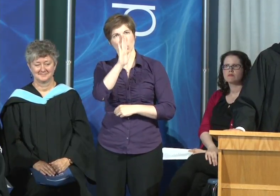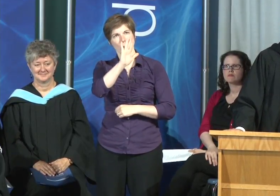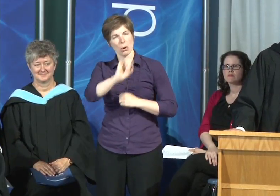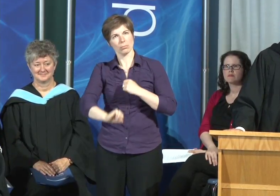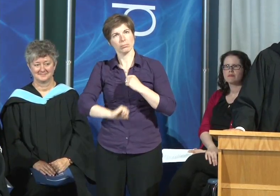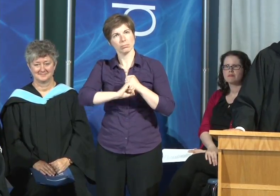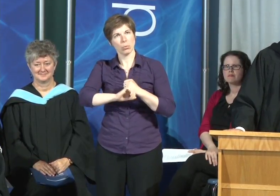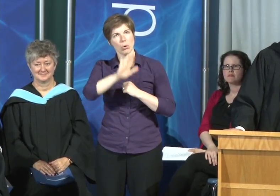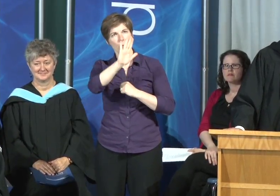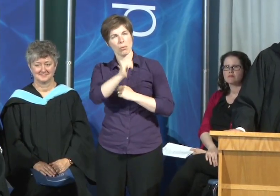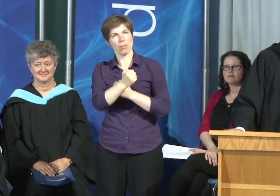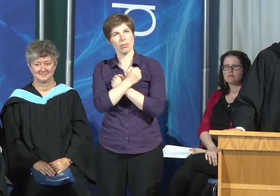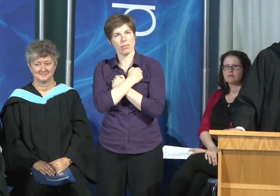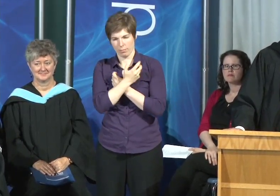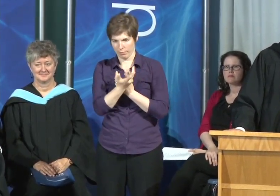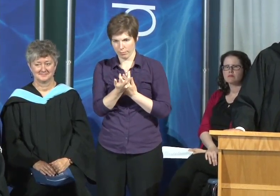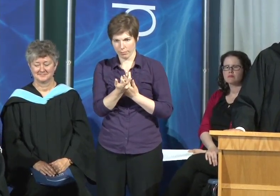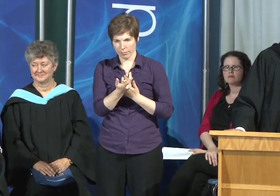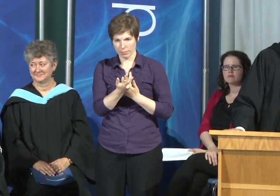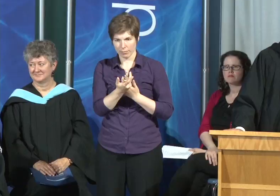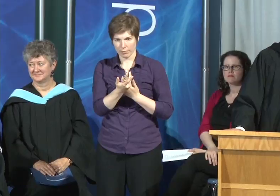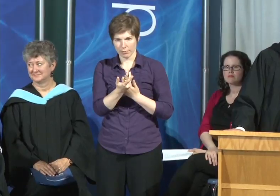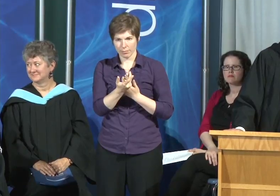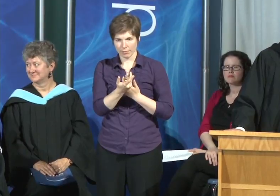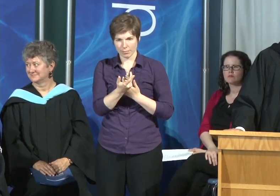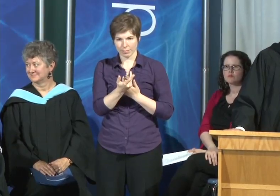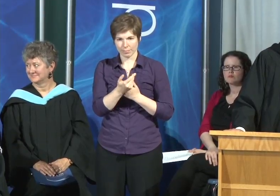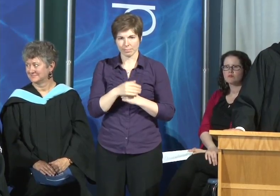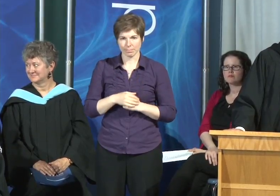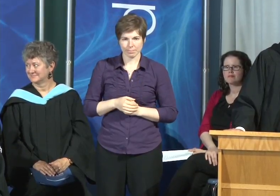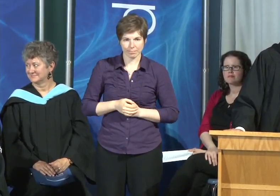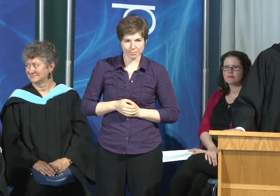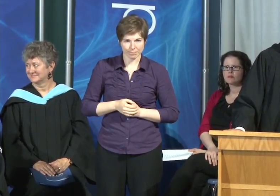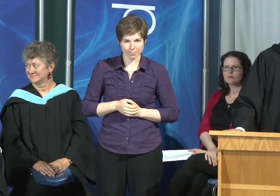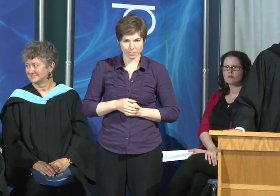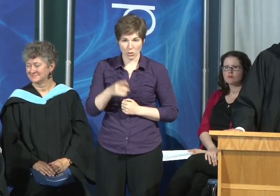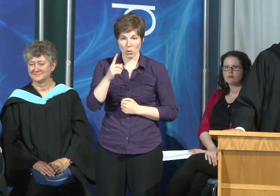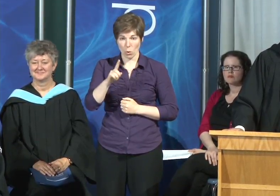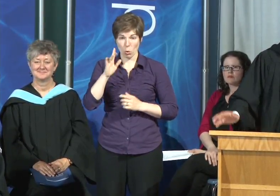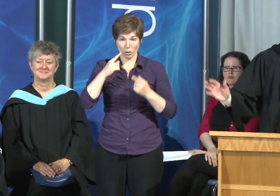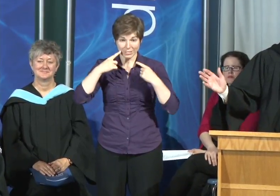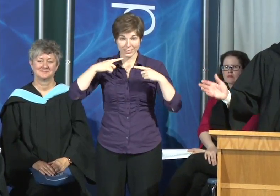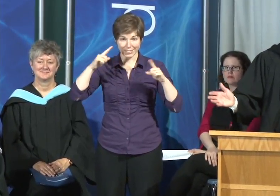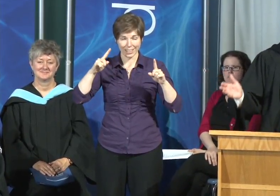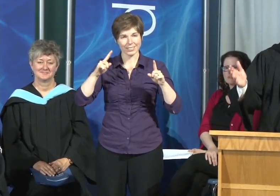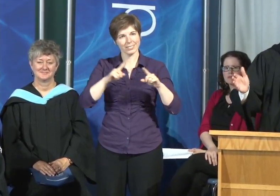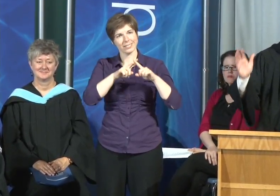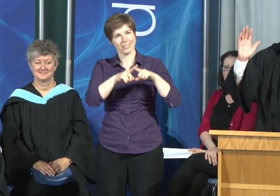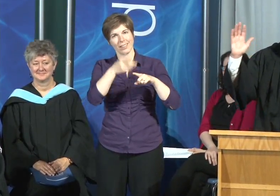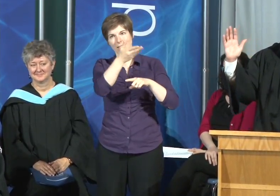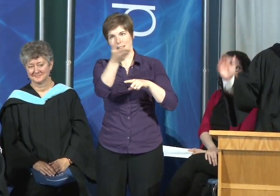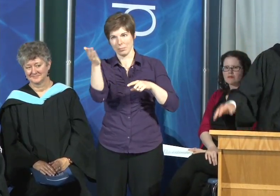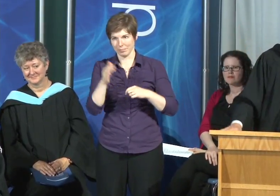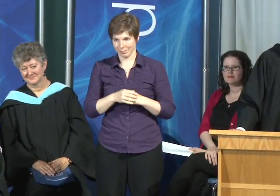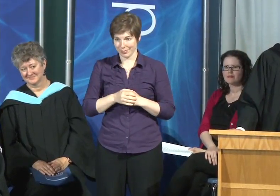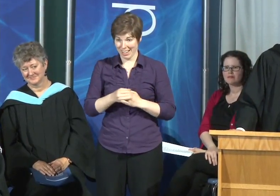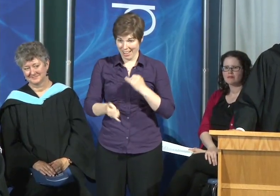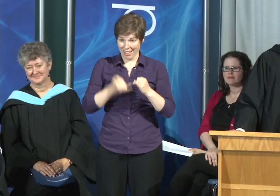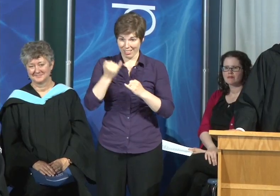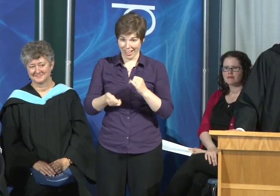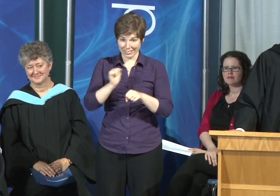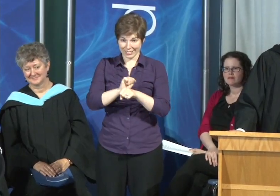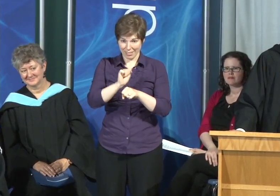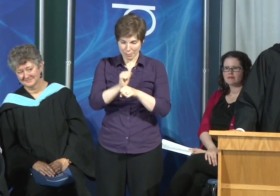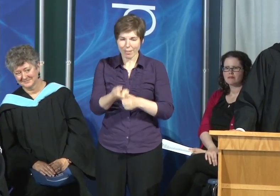for their love and support in helping you reach this success today. As your last assignment, please stand and give somebody a